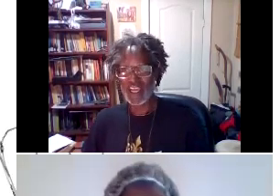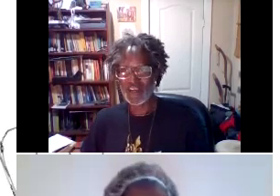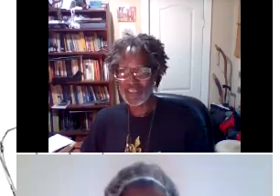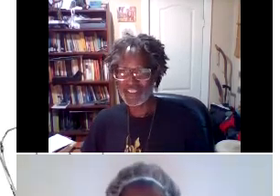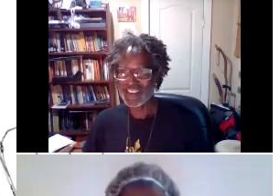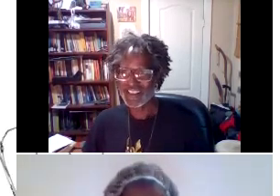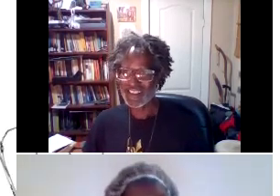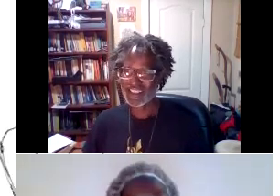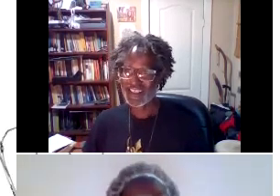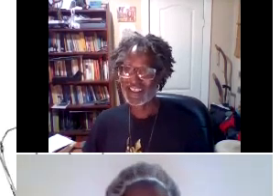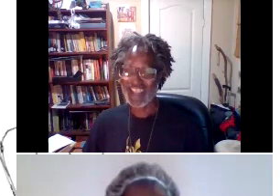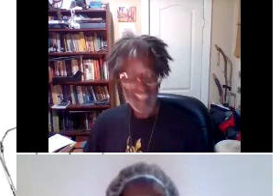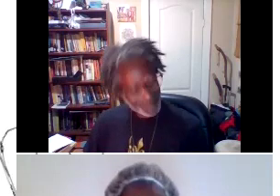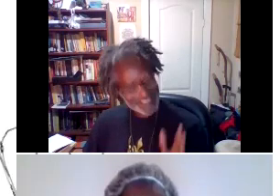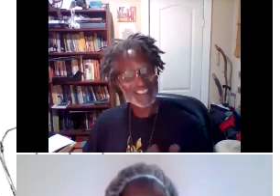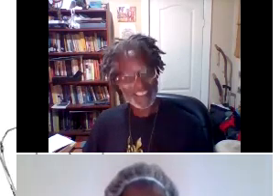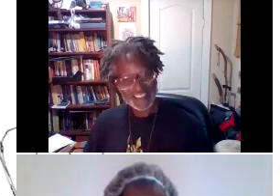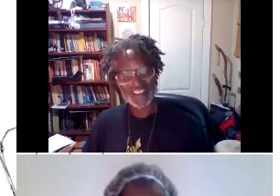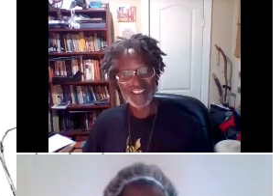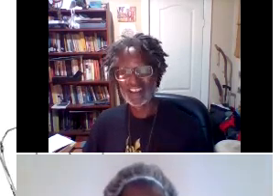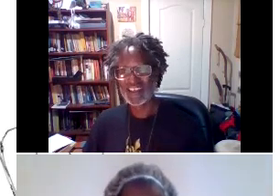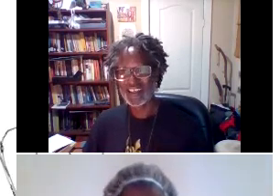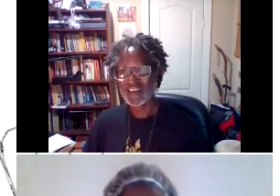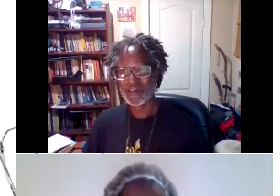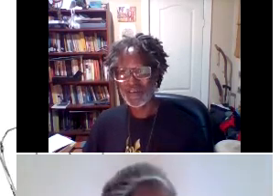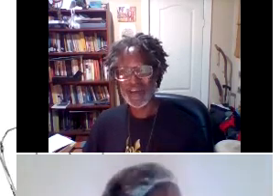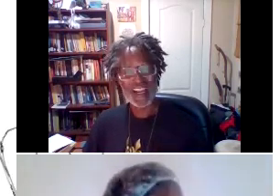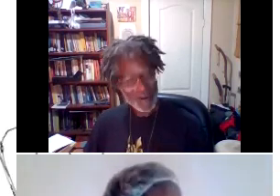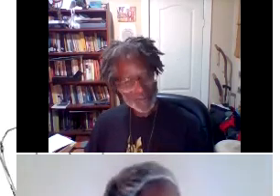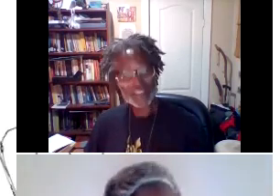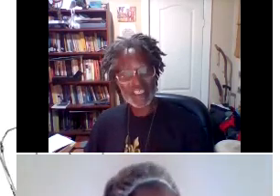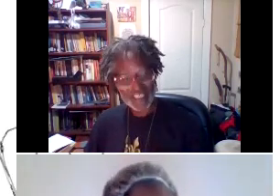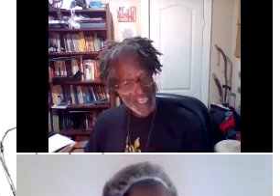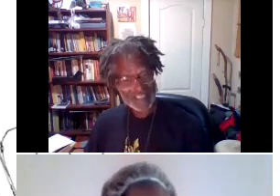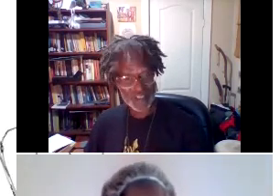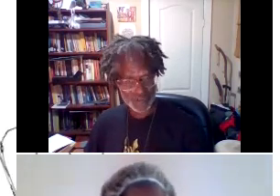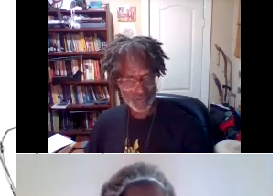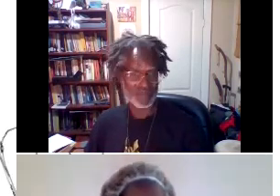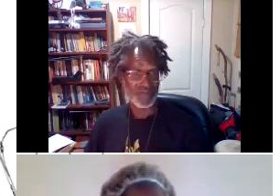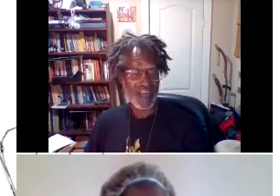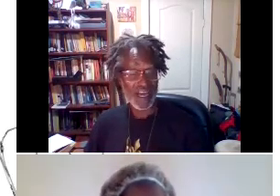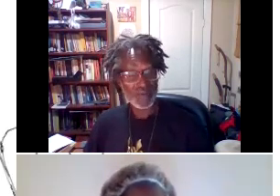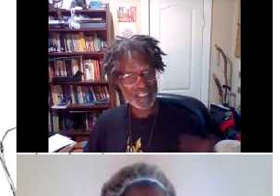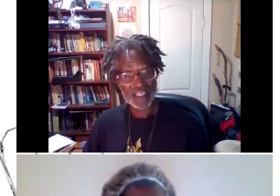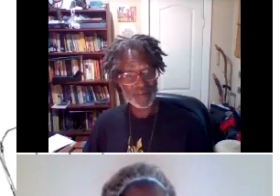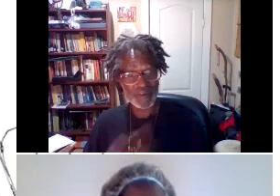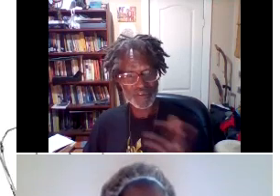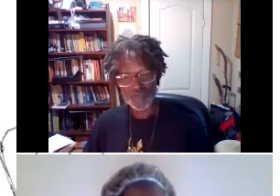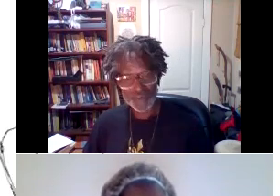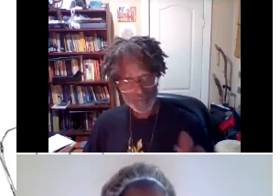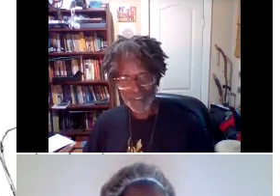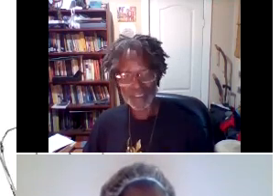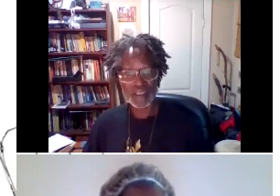you sign have all language. kinds. Everybody has the sign language, yes. Wow, that's cool. I would think that would